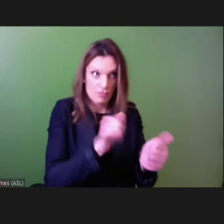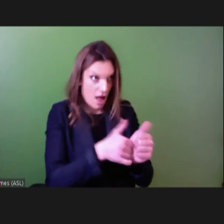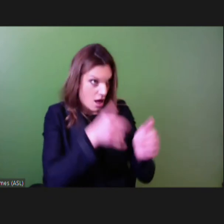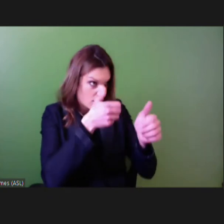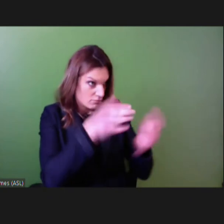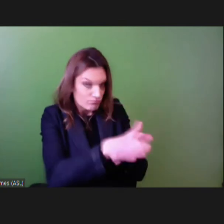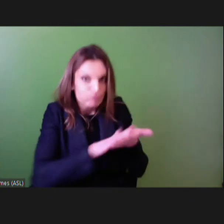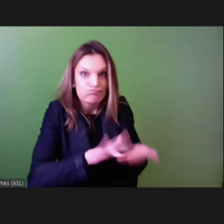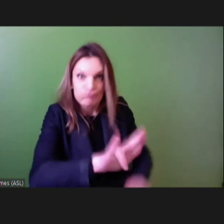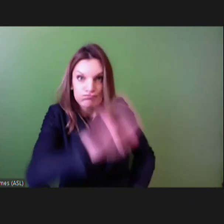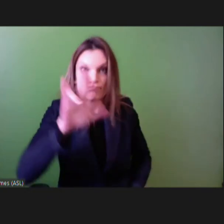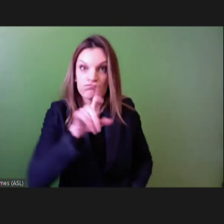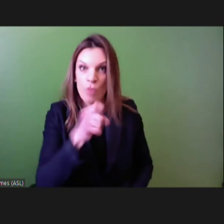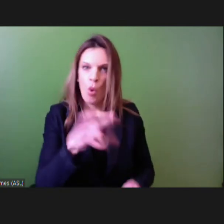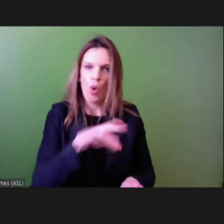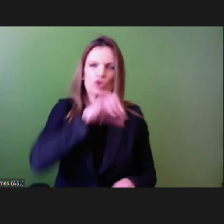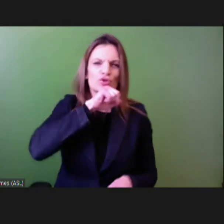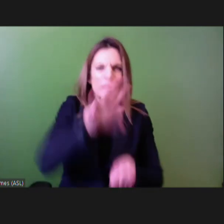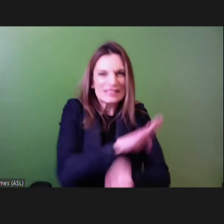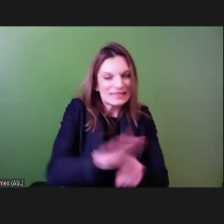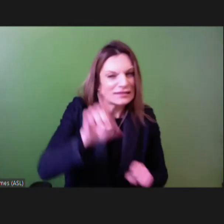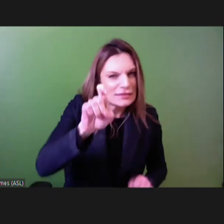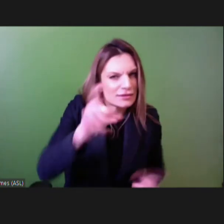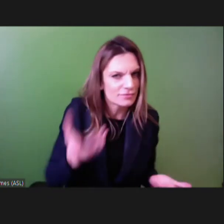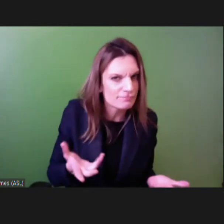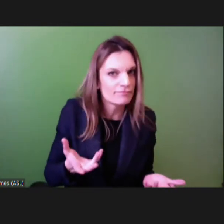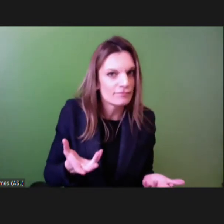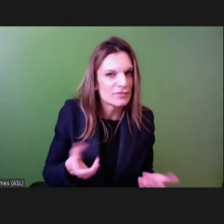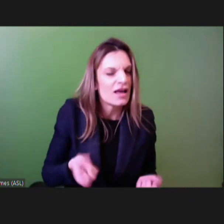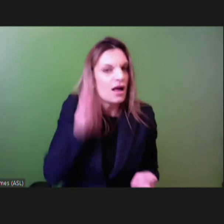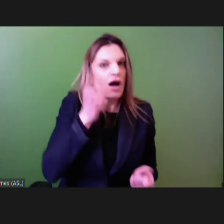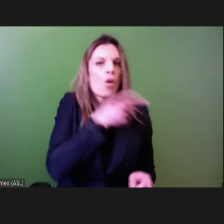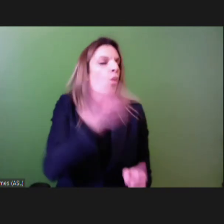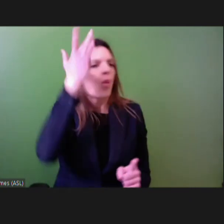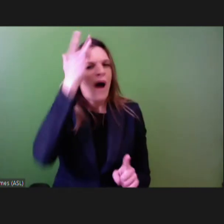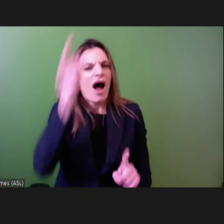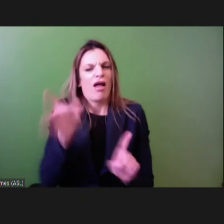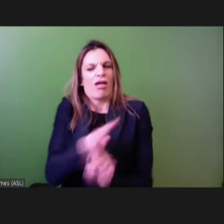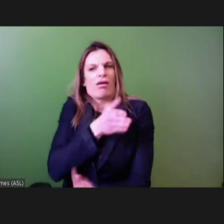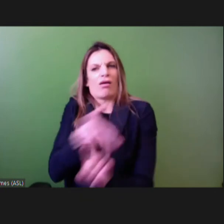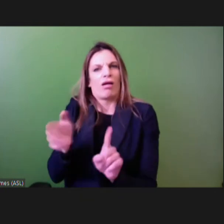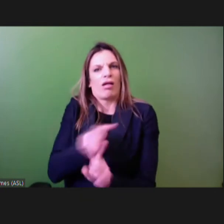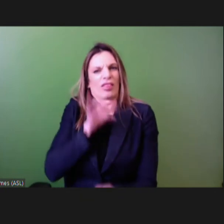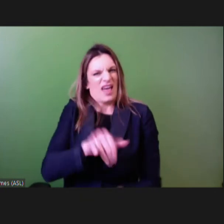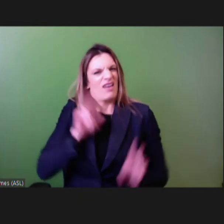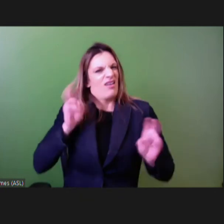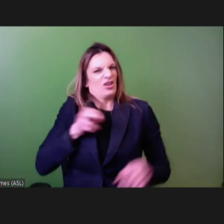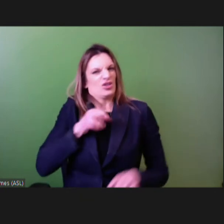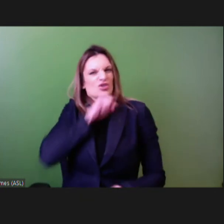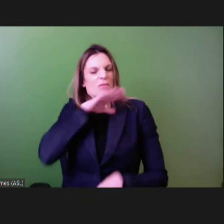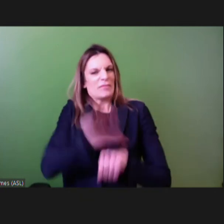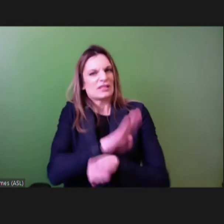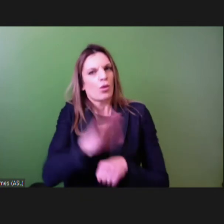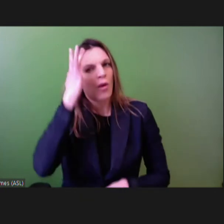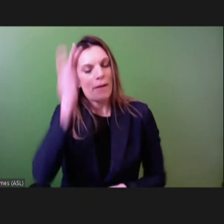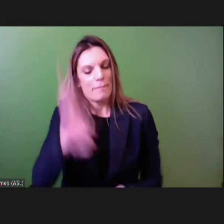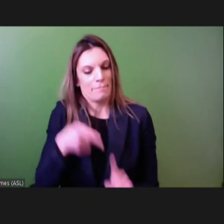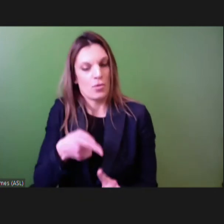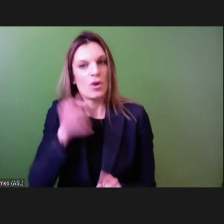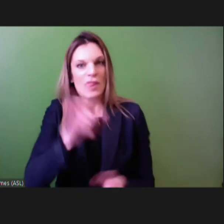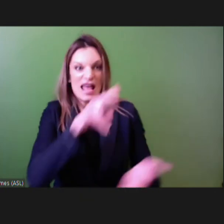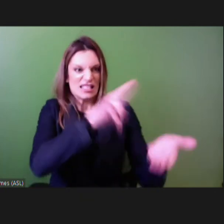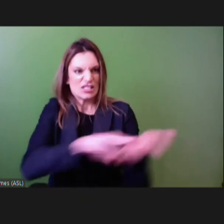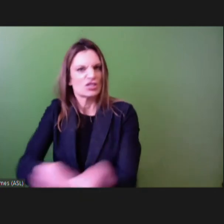When these sponsors, when it serves their purposes to rely on a signature to get something through, the signature's just